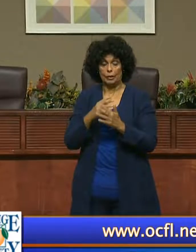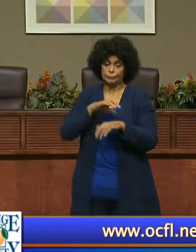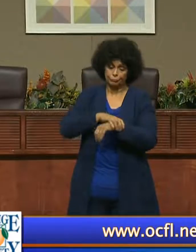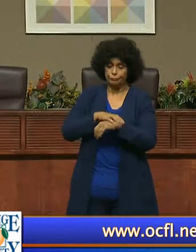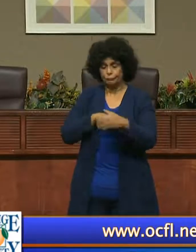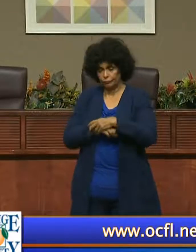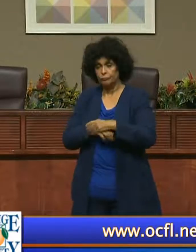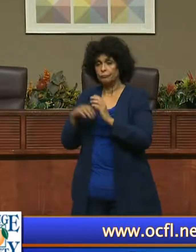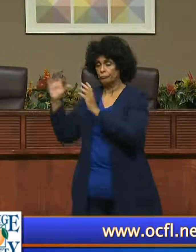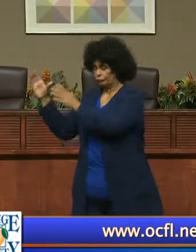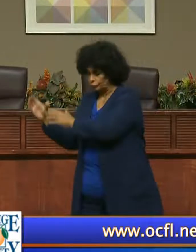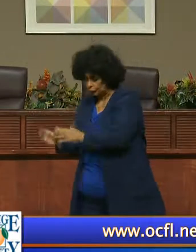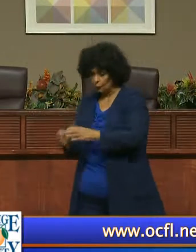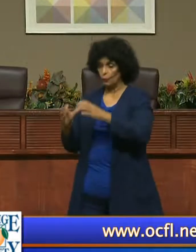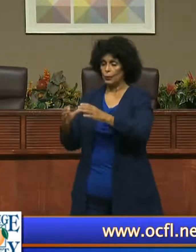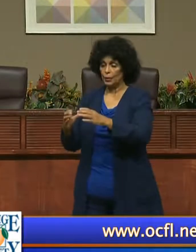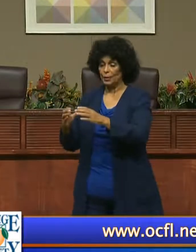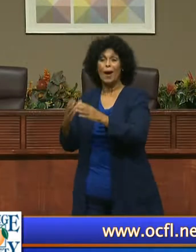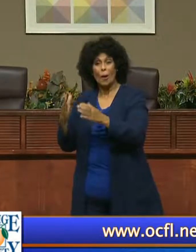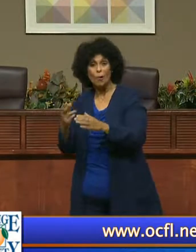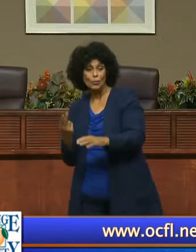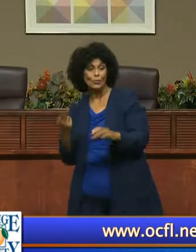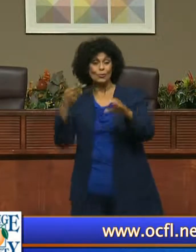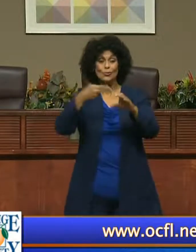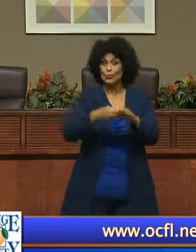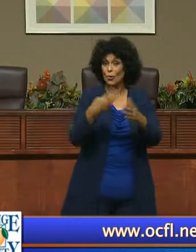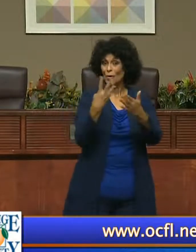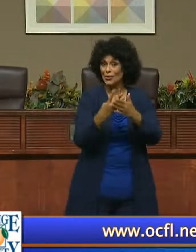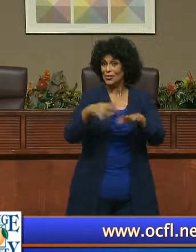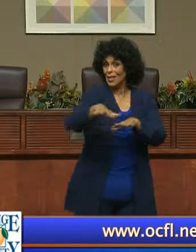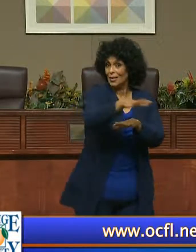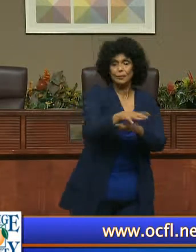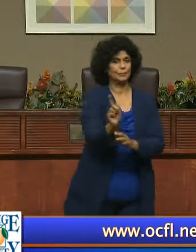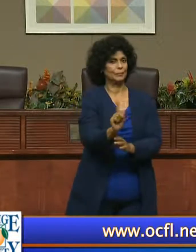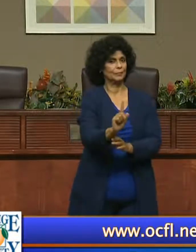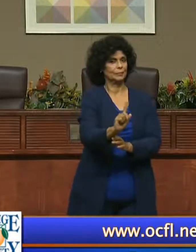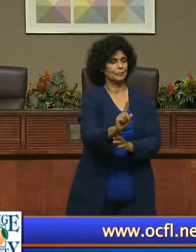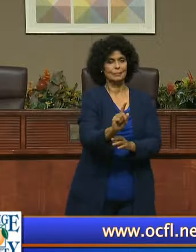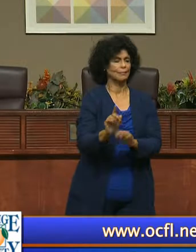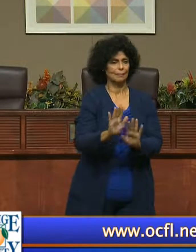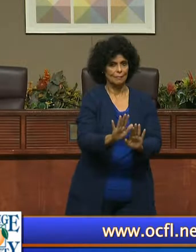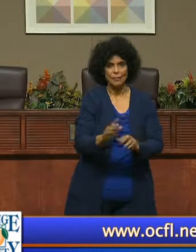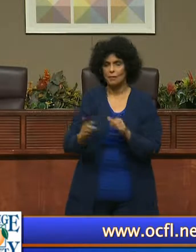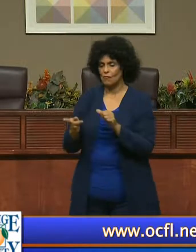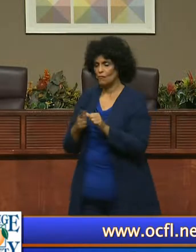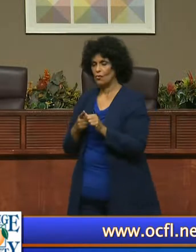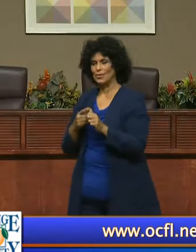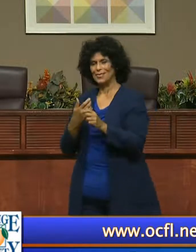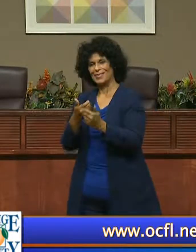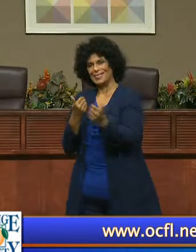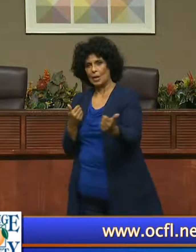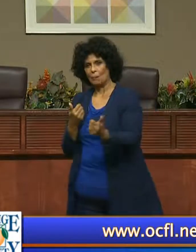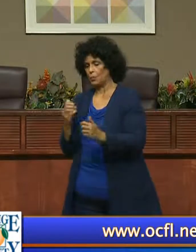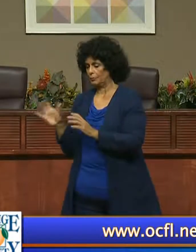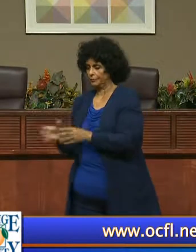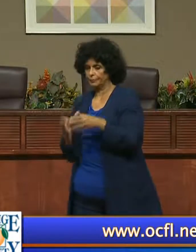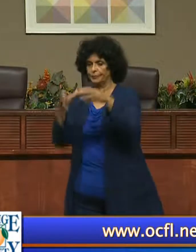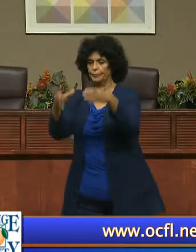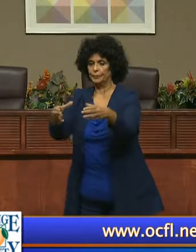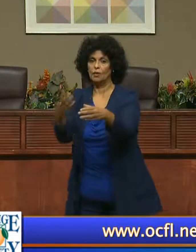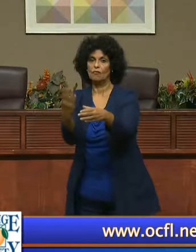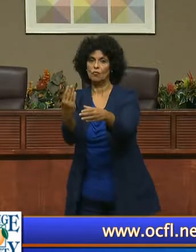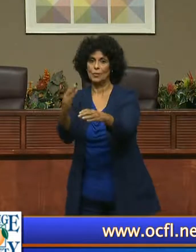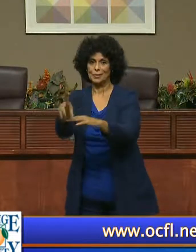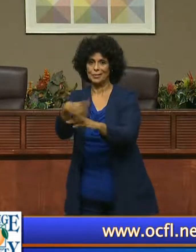general population. All jail employees and visitors must pass a temperature check. All staff must wear a